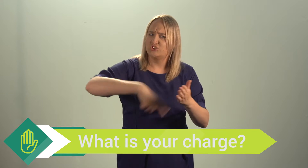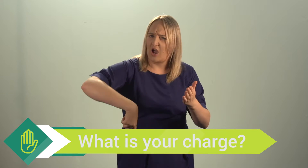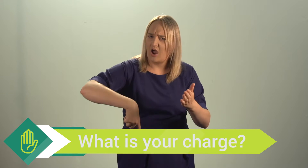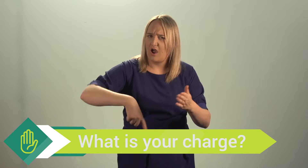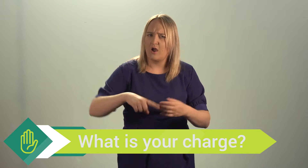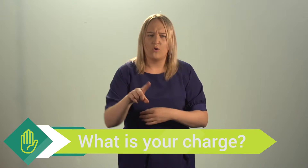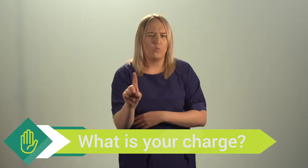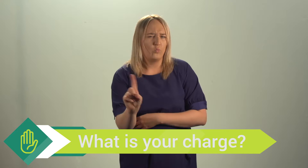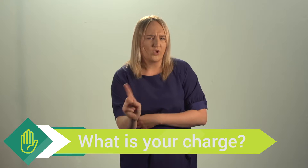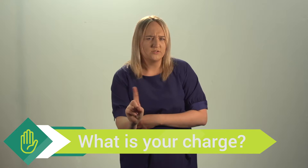What is your charge?